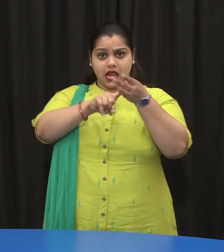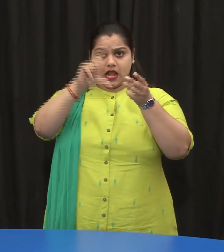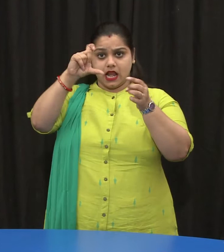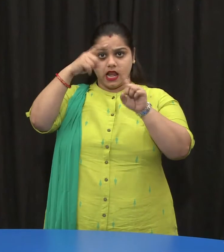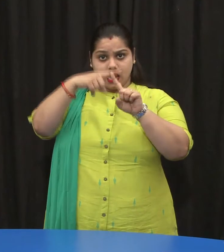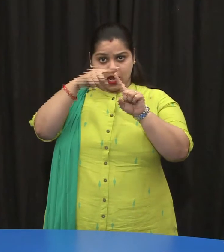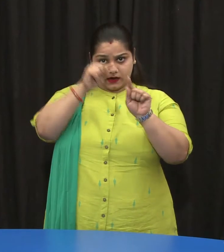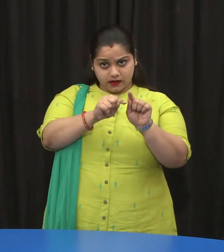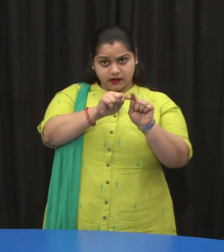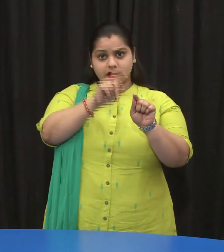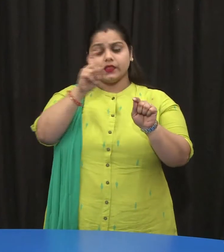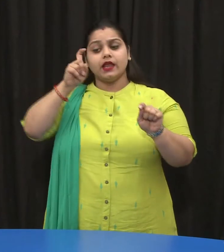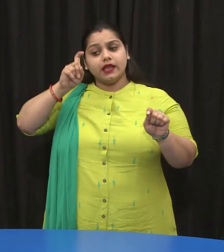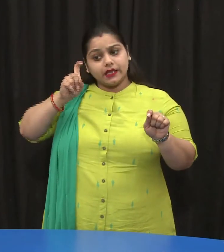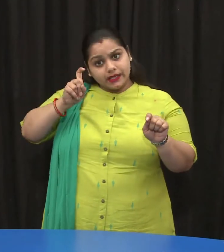Click on the auto format icon.